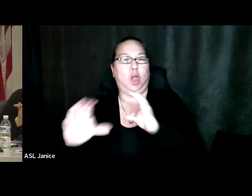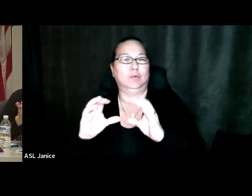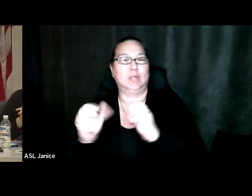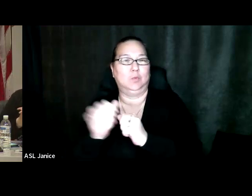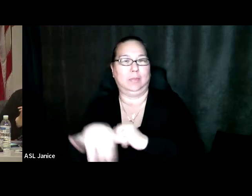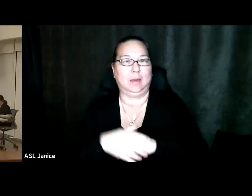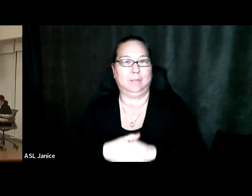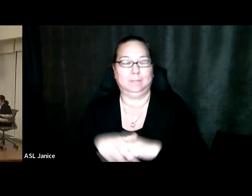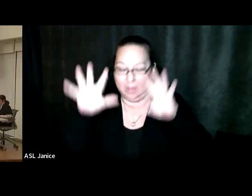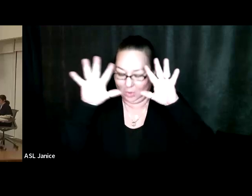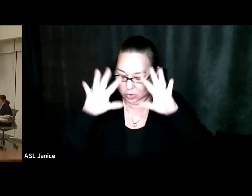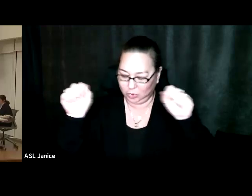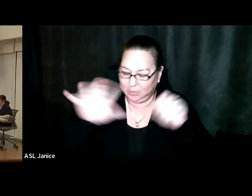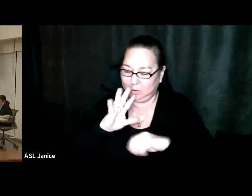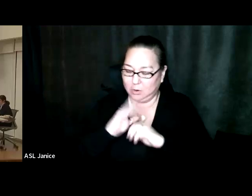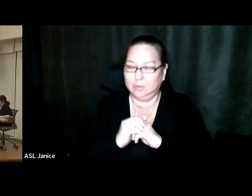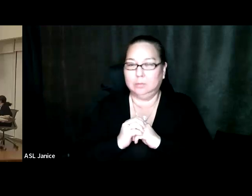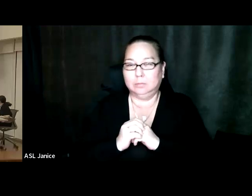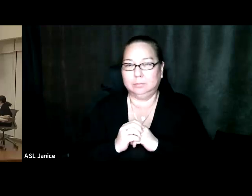So I think also going forward,